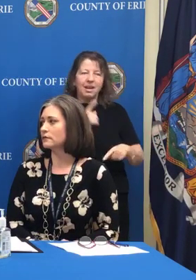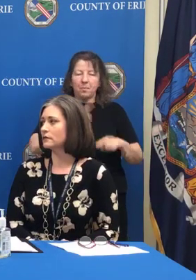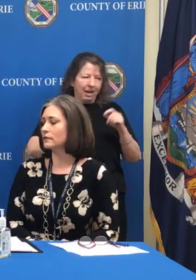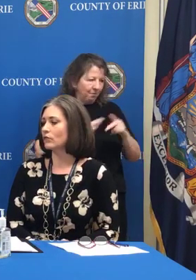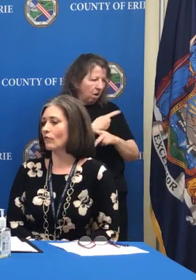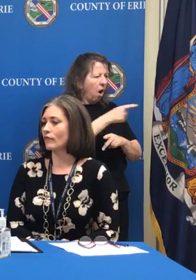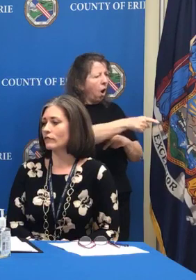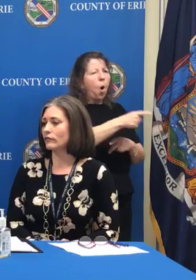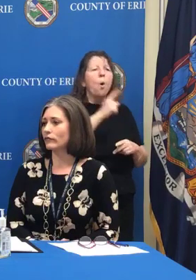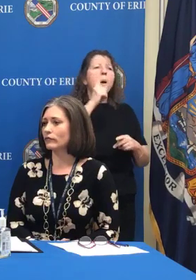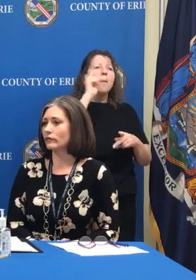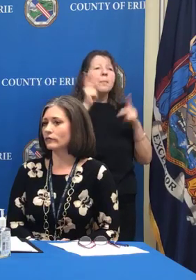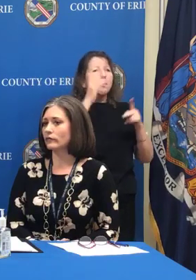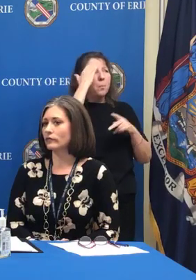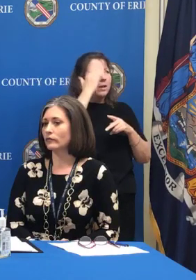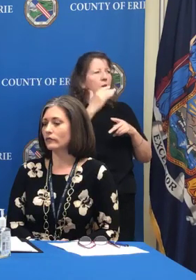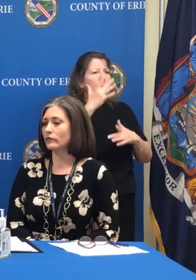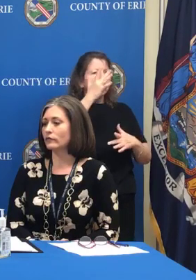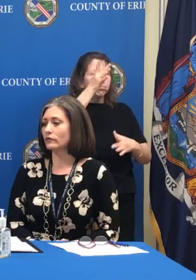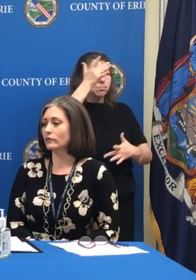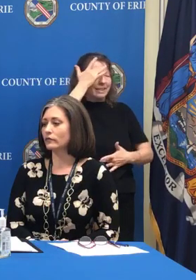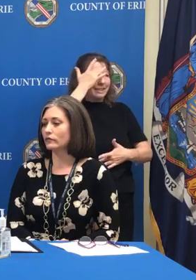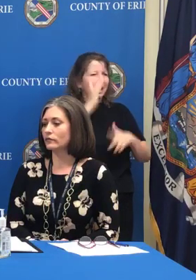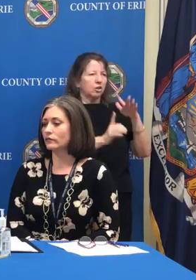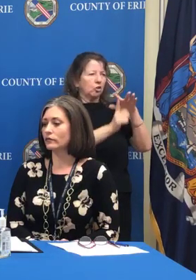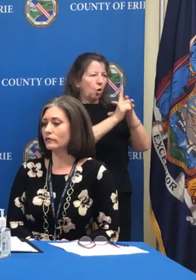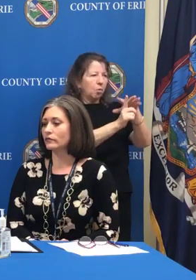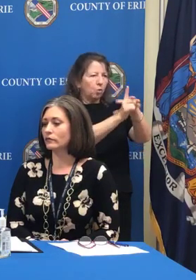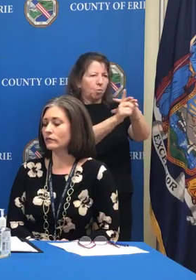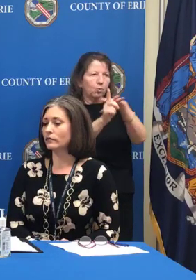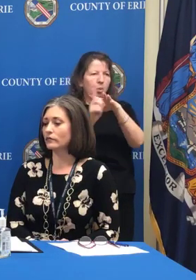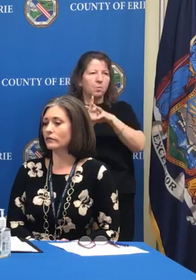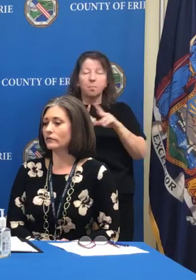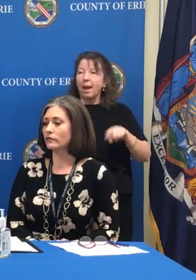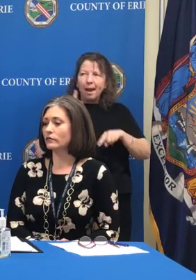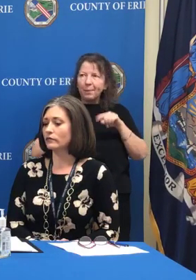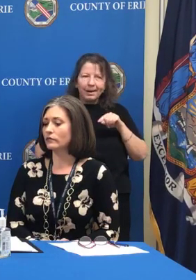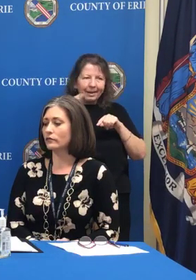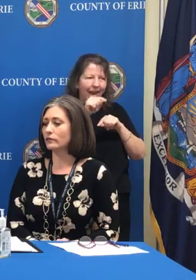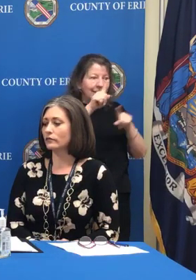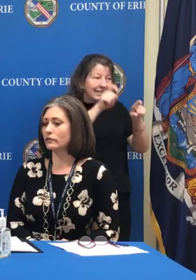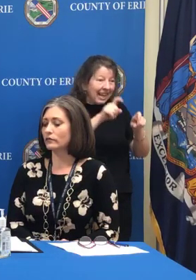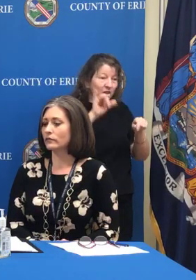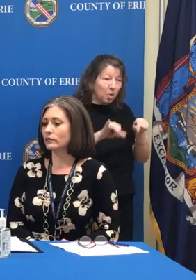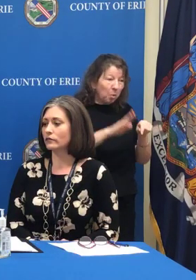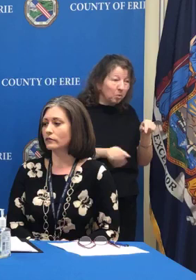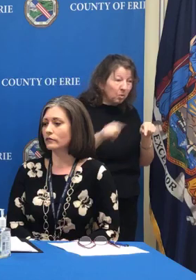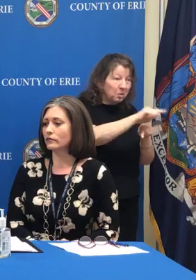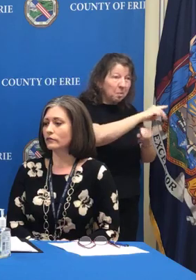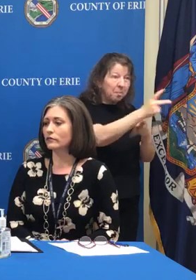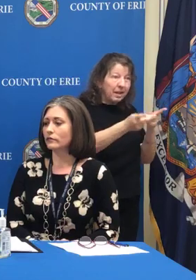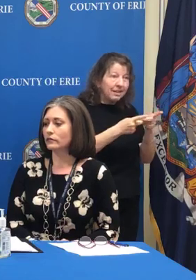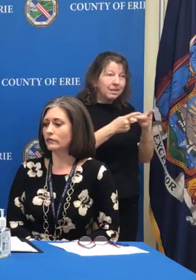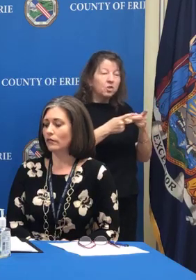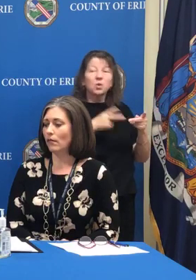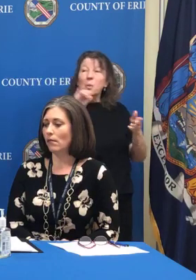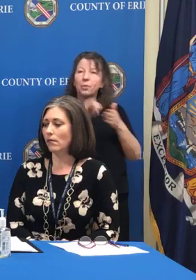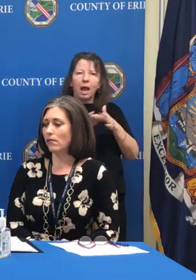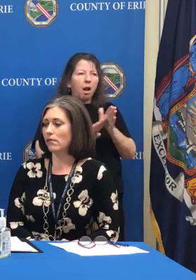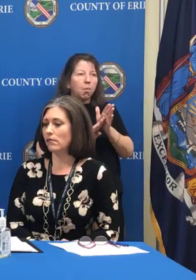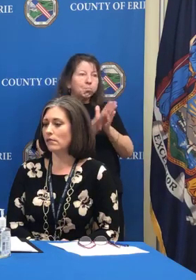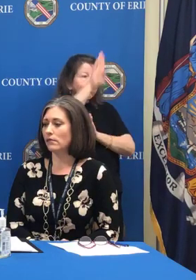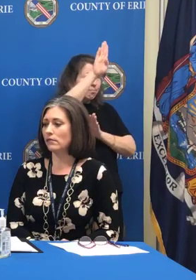have been in order to try and locally flatten that curve out, flatten that peak out of